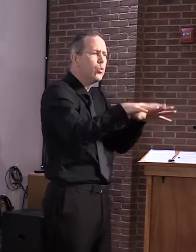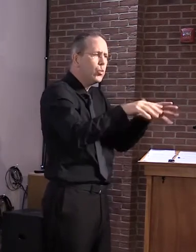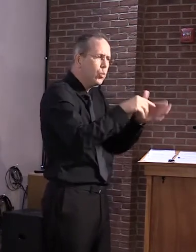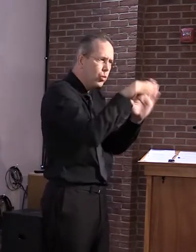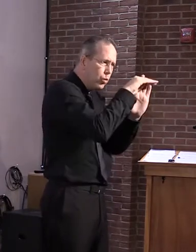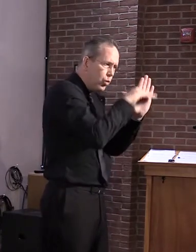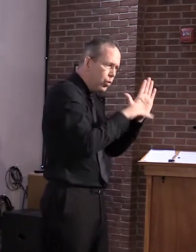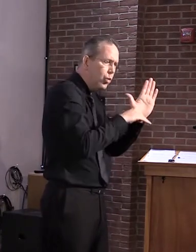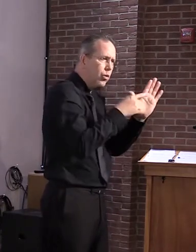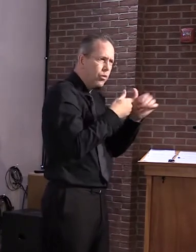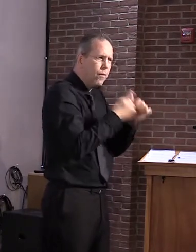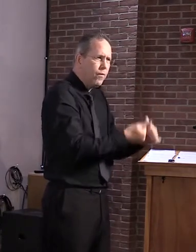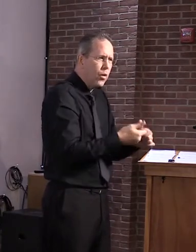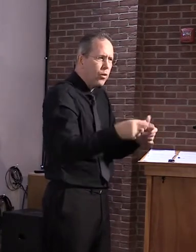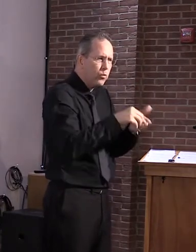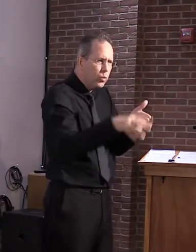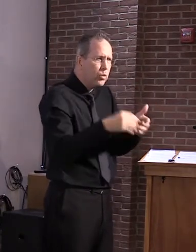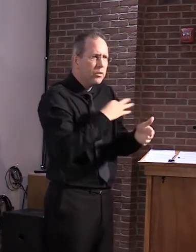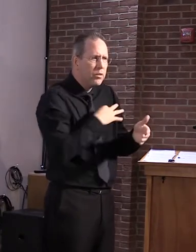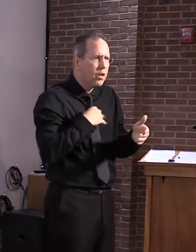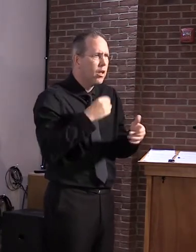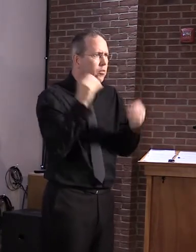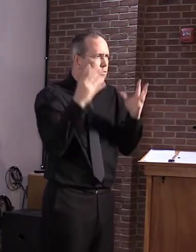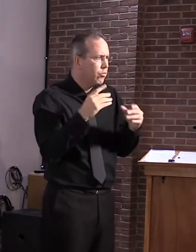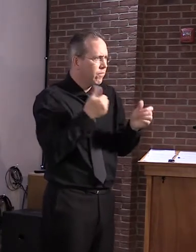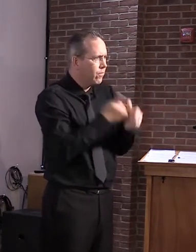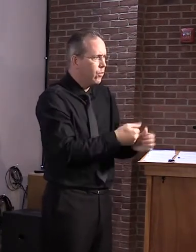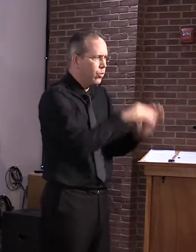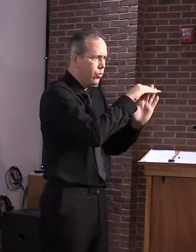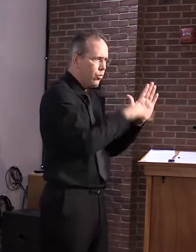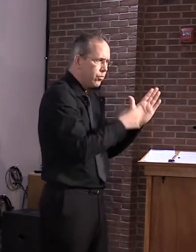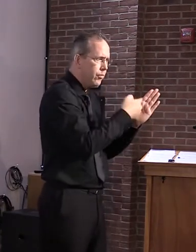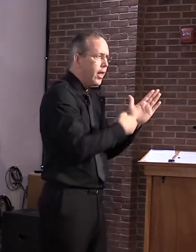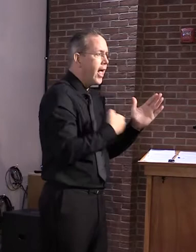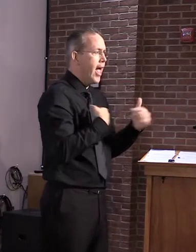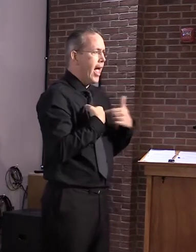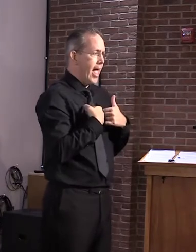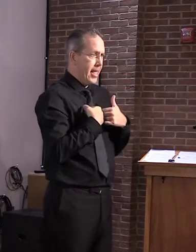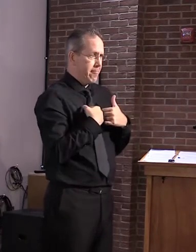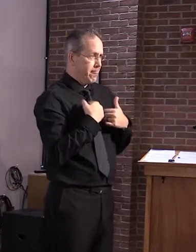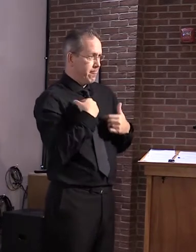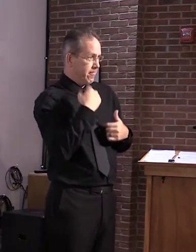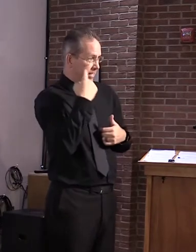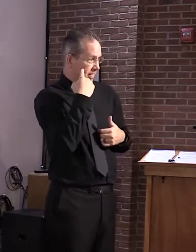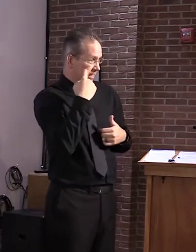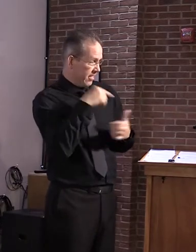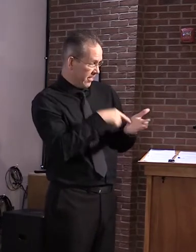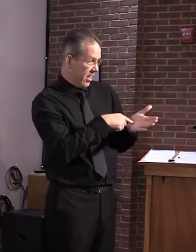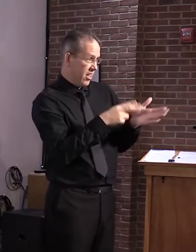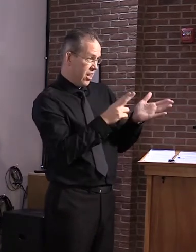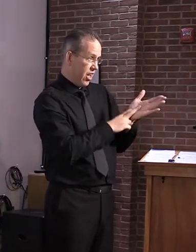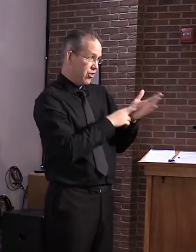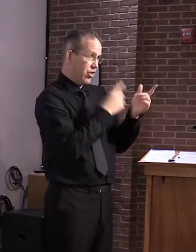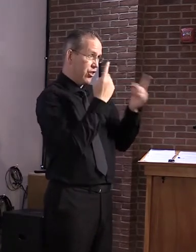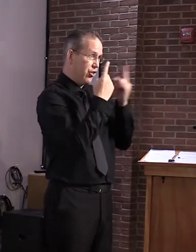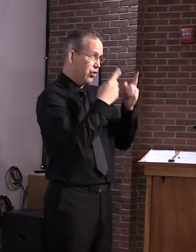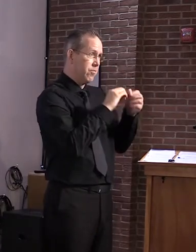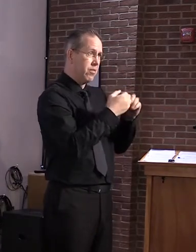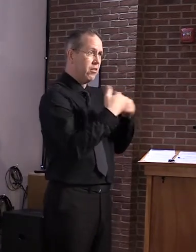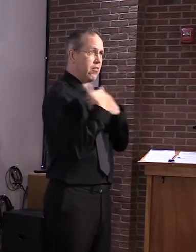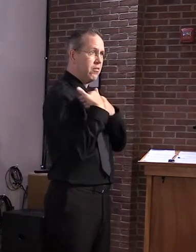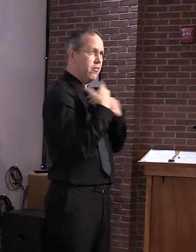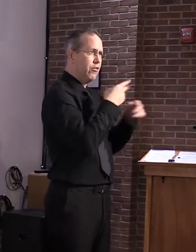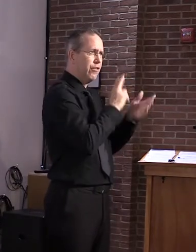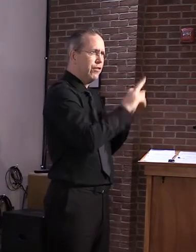honest, and I was in the center of this, about the legal. I don't think it's going to protect you. I think general contracts can't protect you anyway, things like